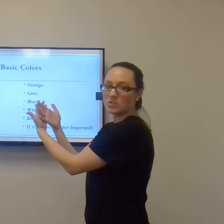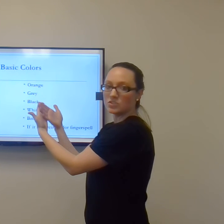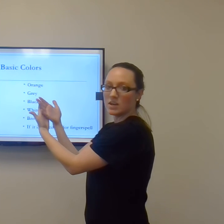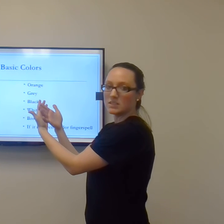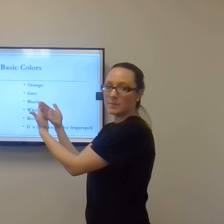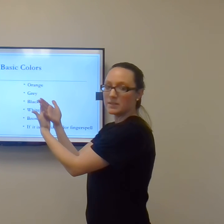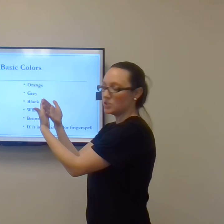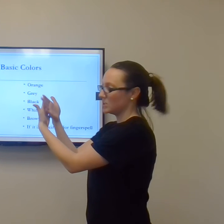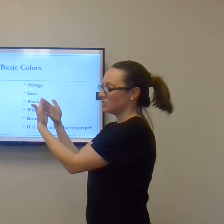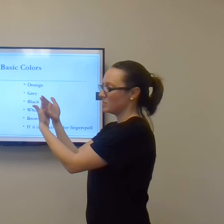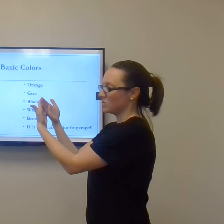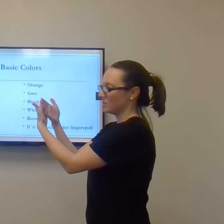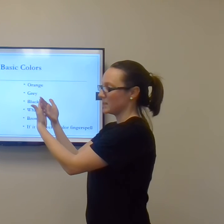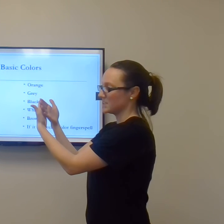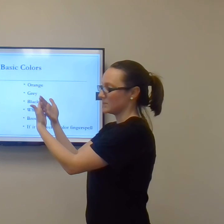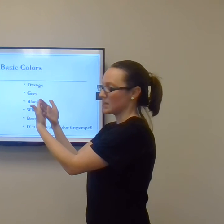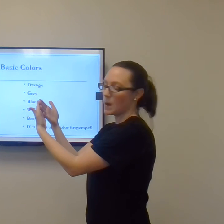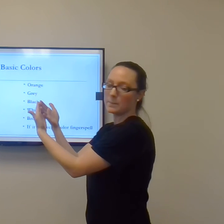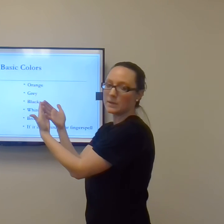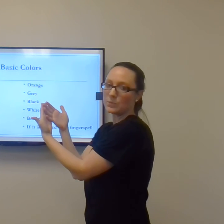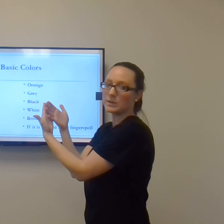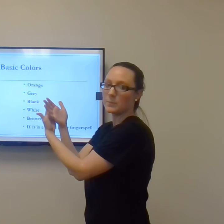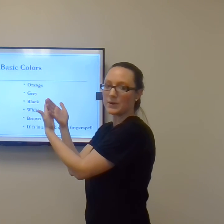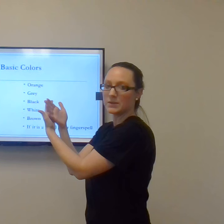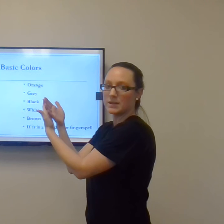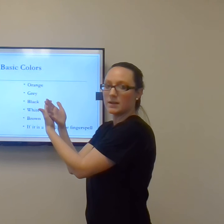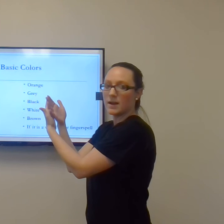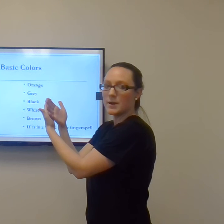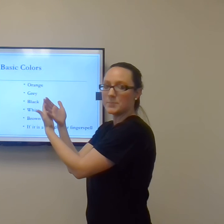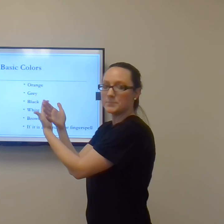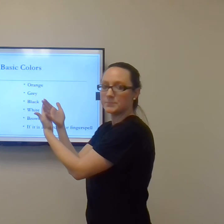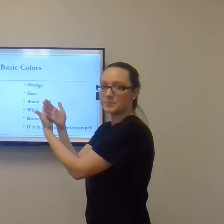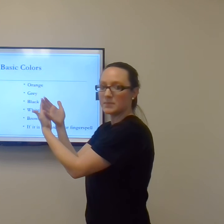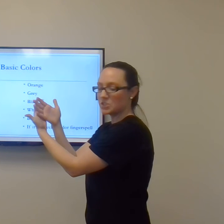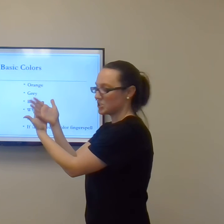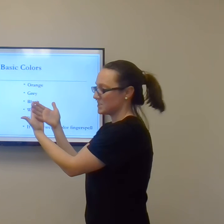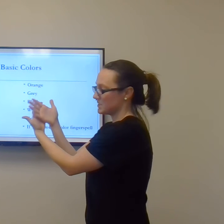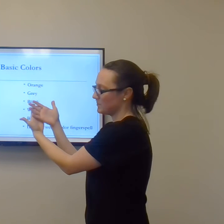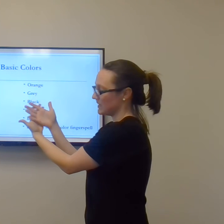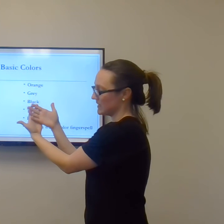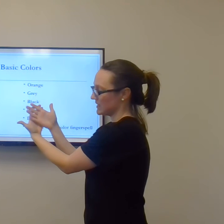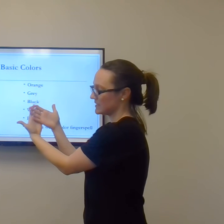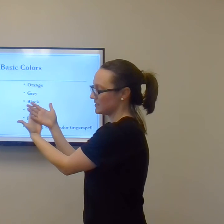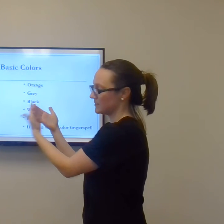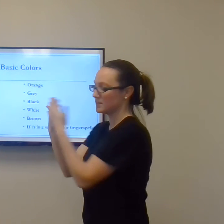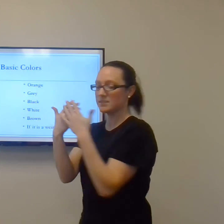on your non-dominant. You can do both of them at the same time. It really doesn't matter. But it's just meaning this. It's